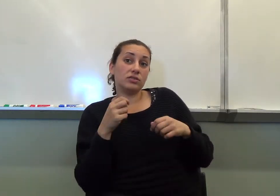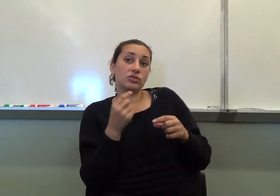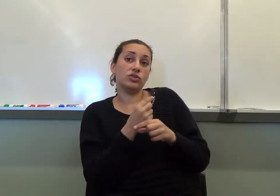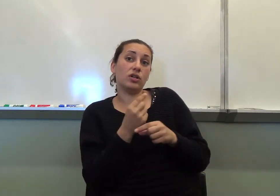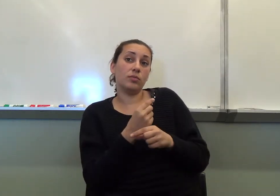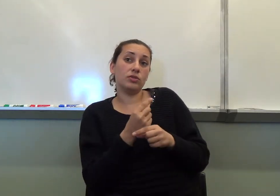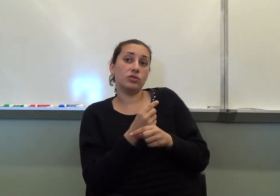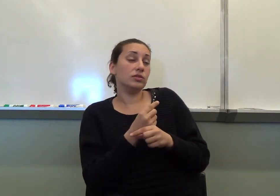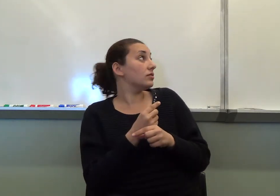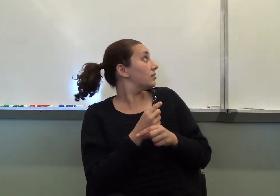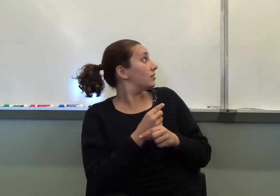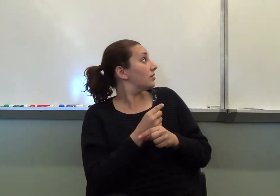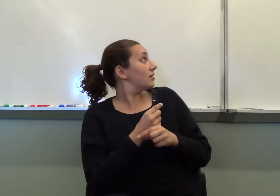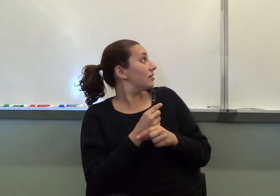it.